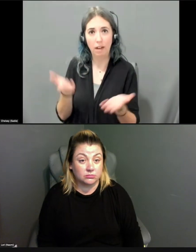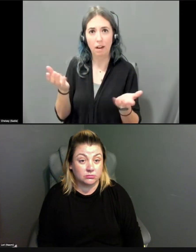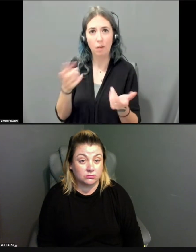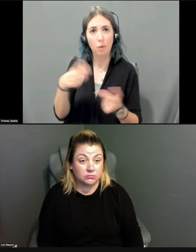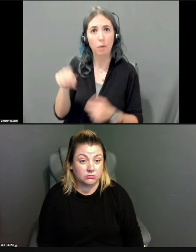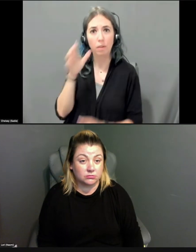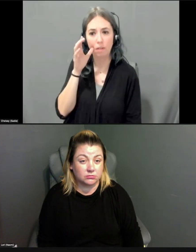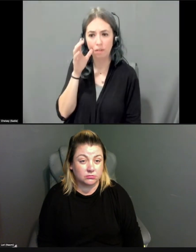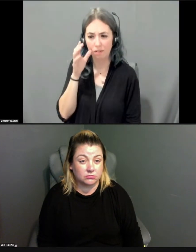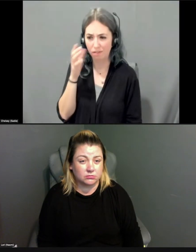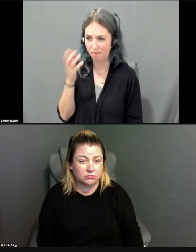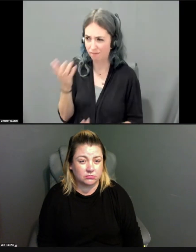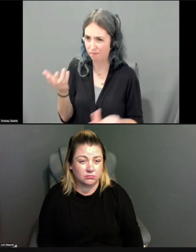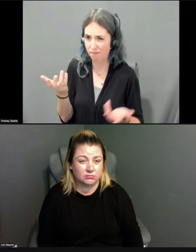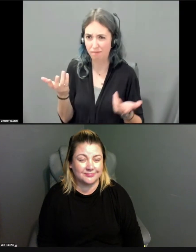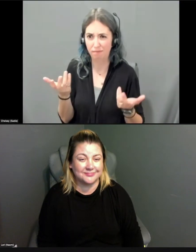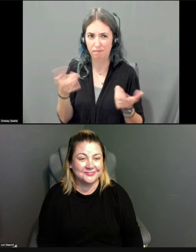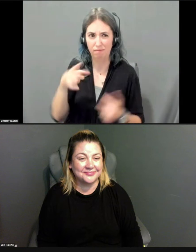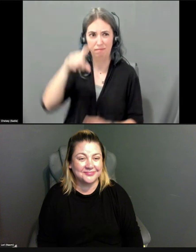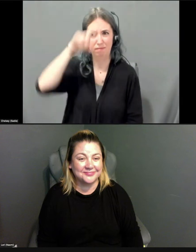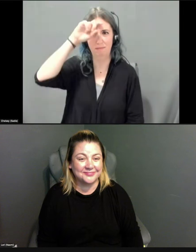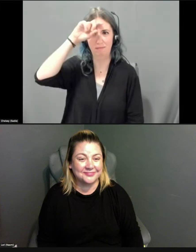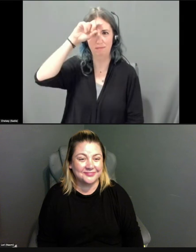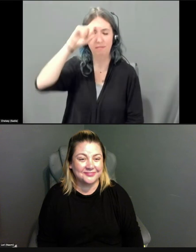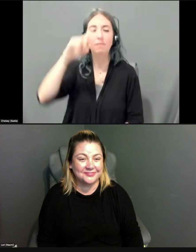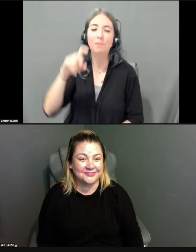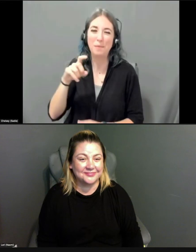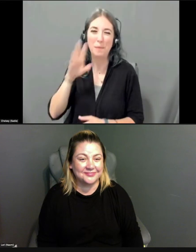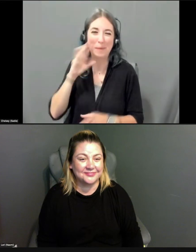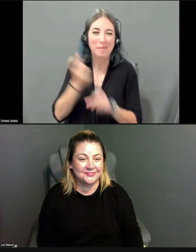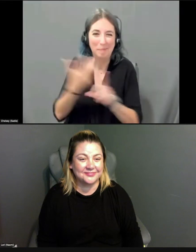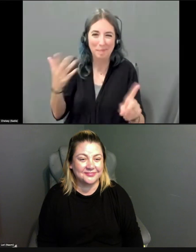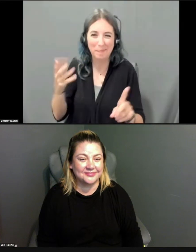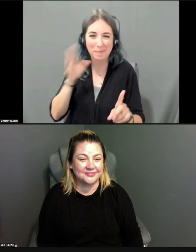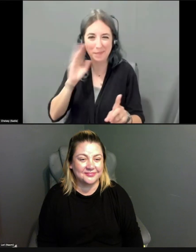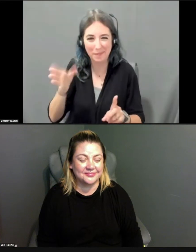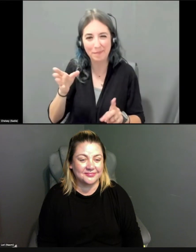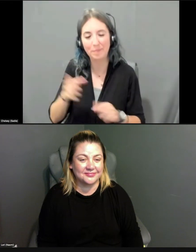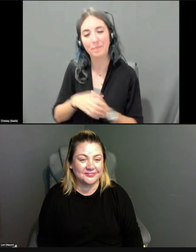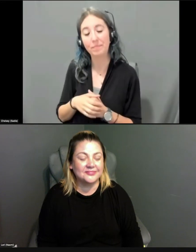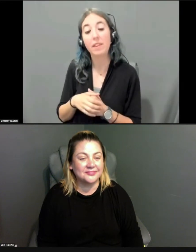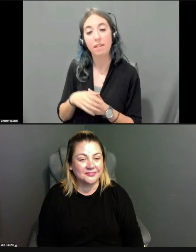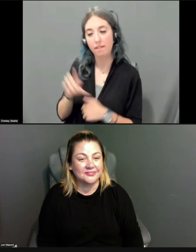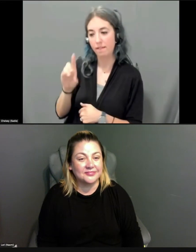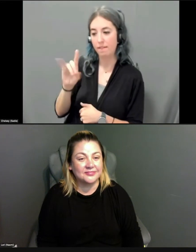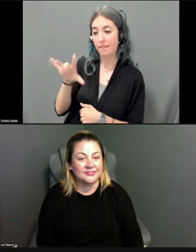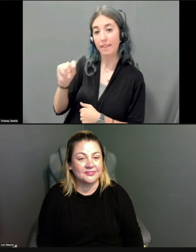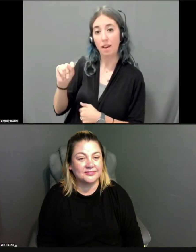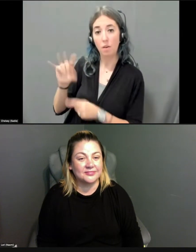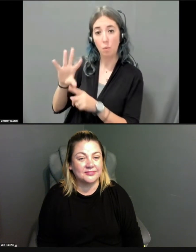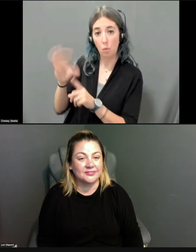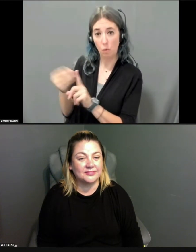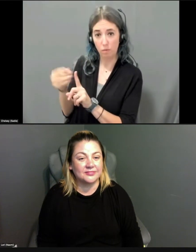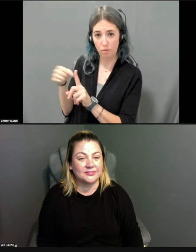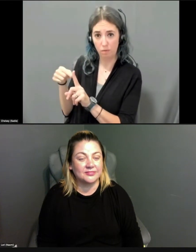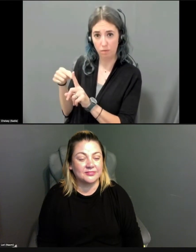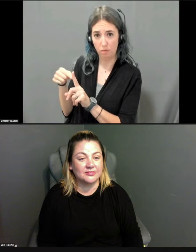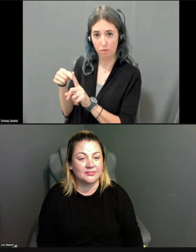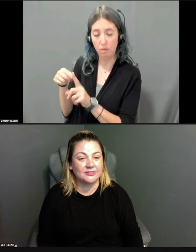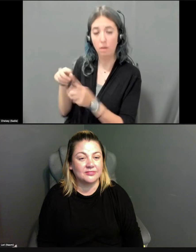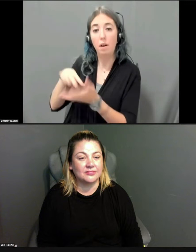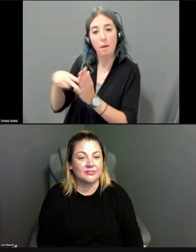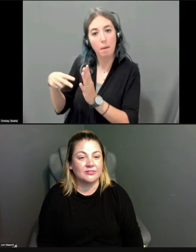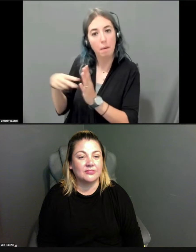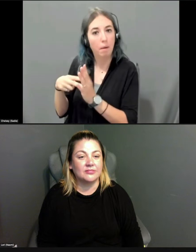We're going to break it down for you really quickly here. So diet culture is a system that idolizes thinness.